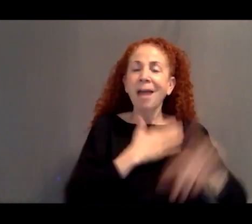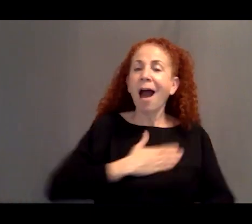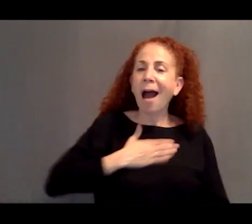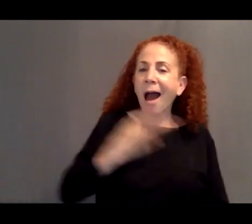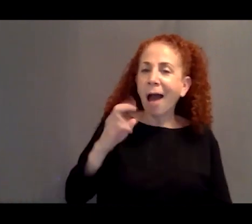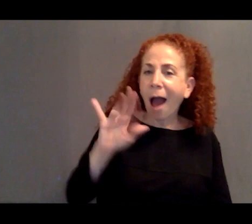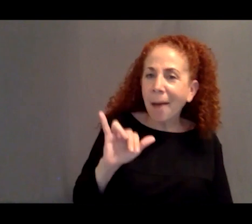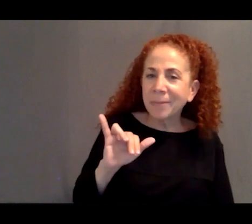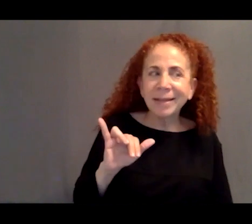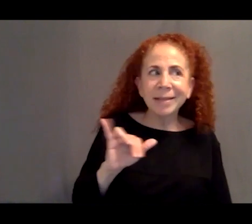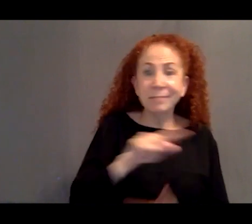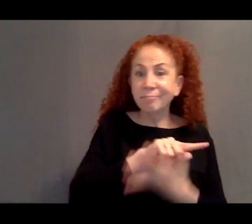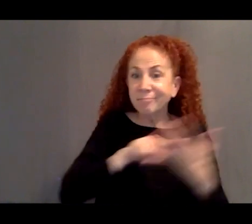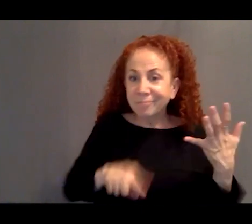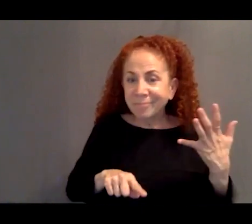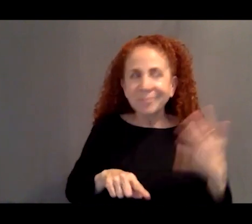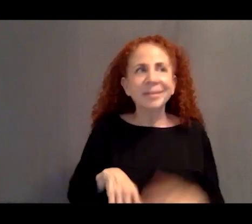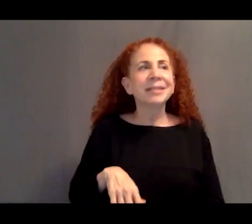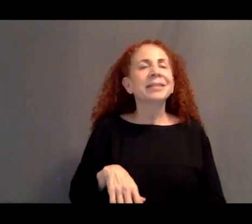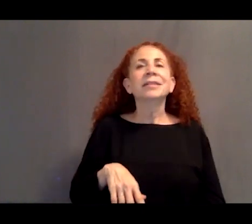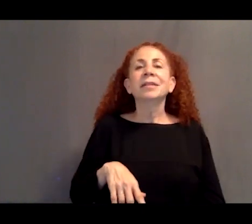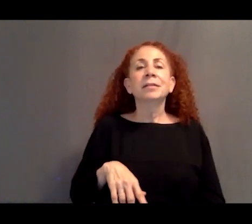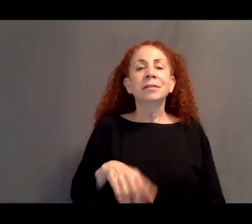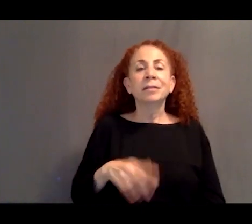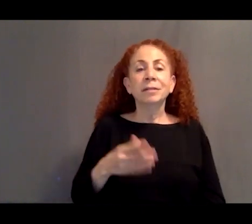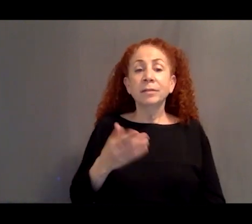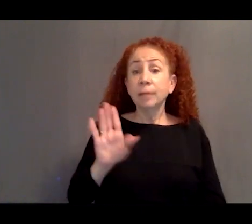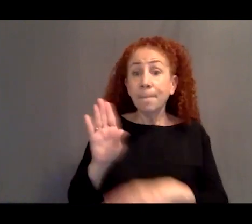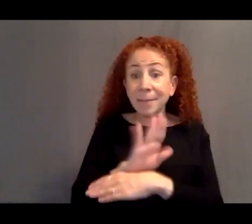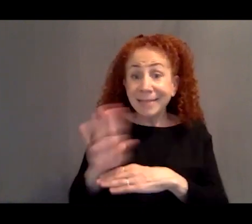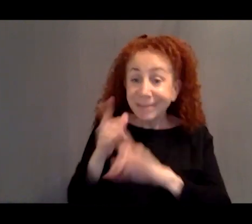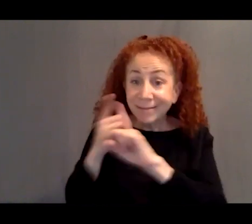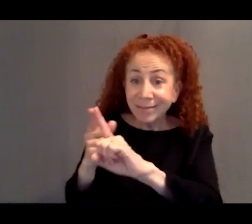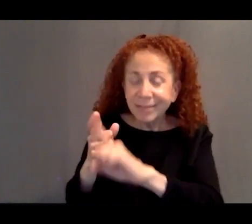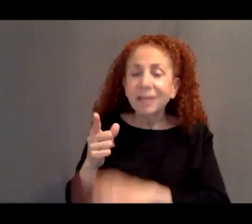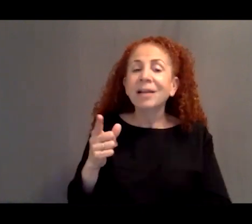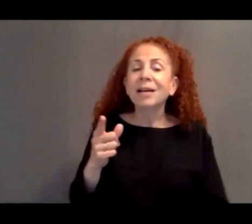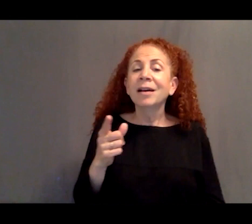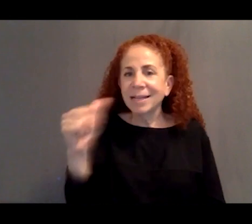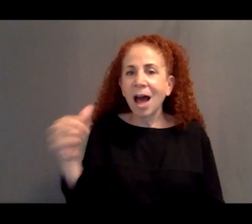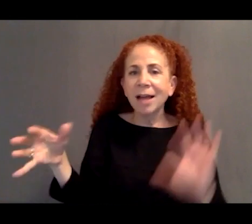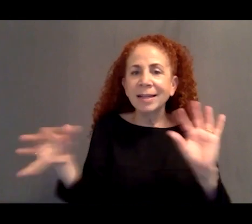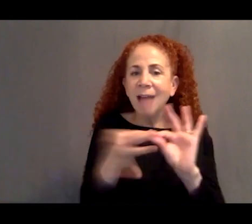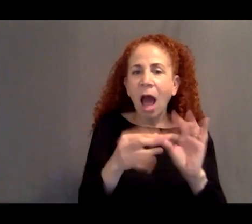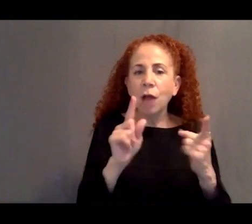hobbies that were not tied, hobbies and even business pursuits that were not tied to